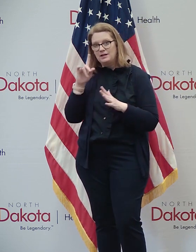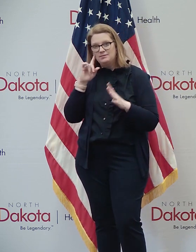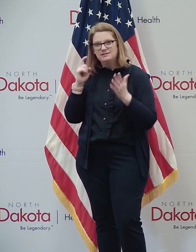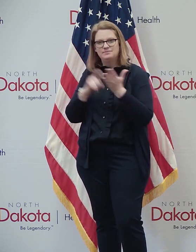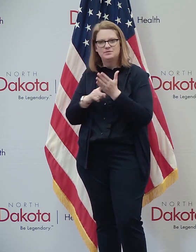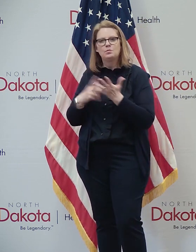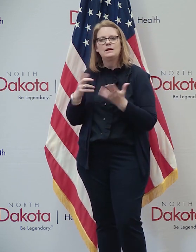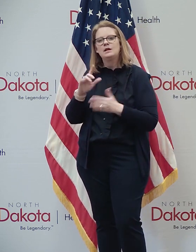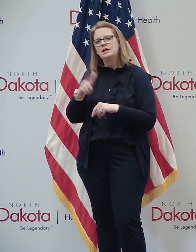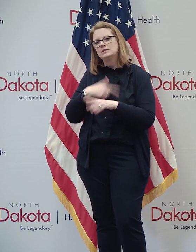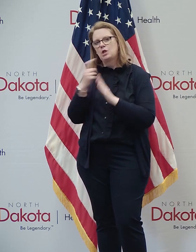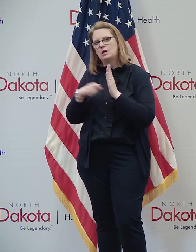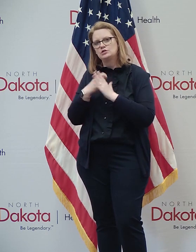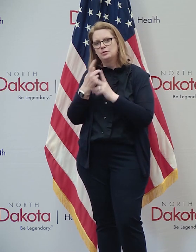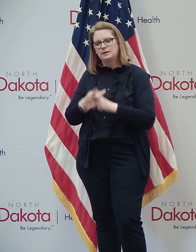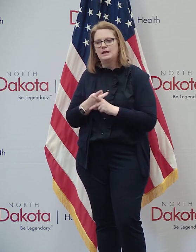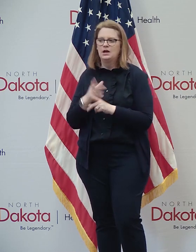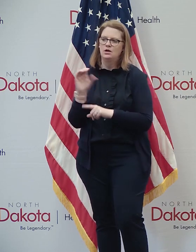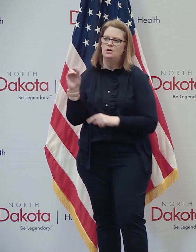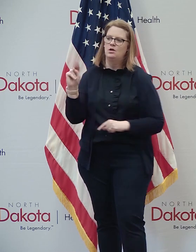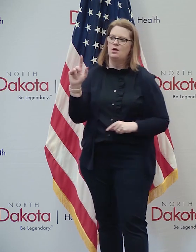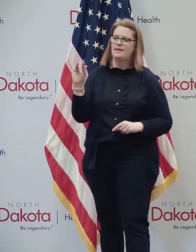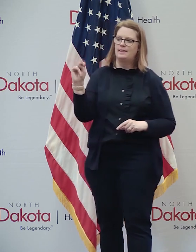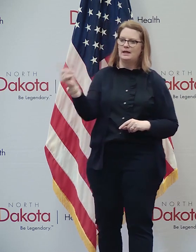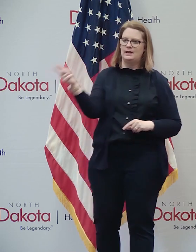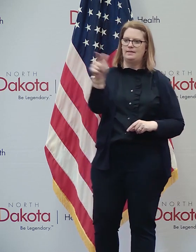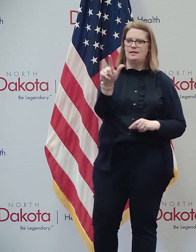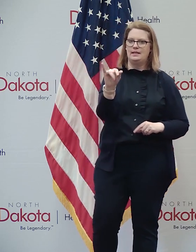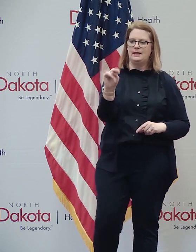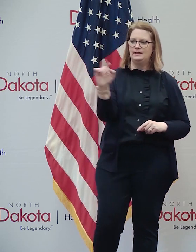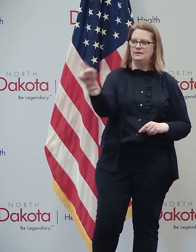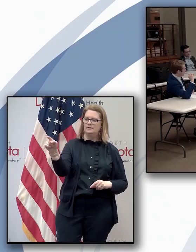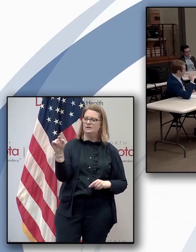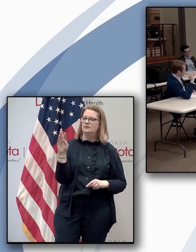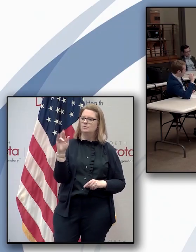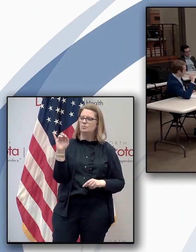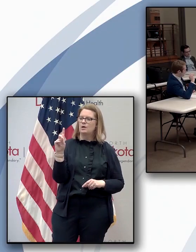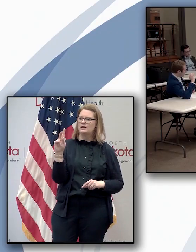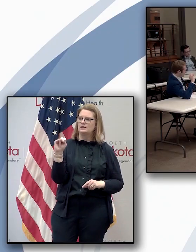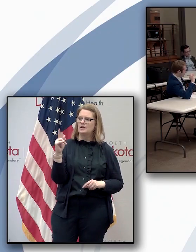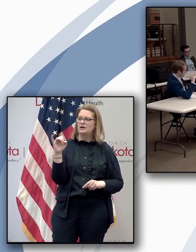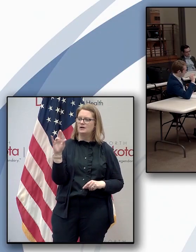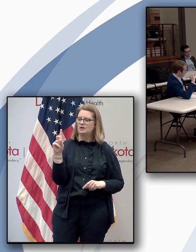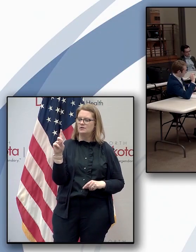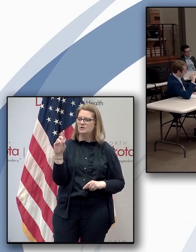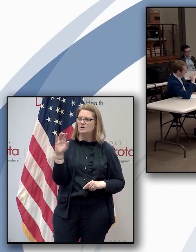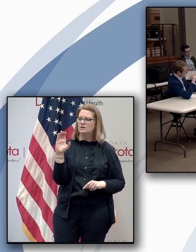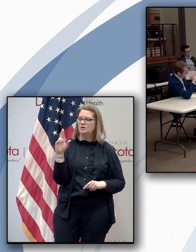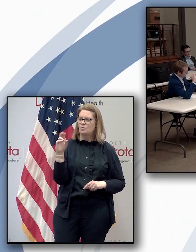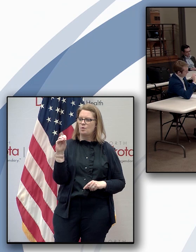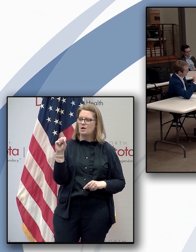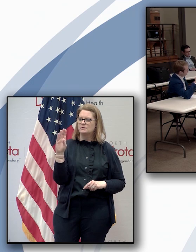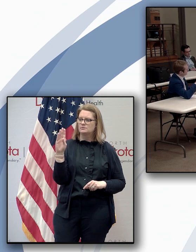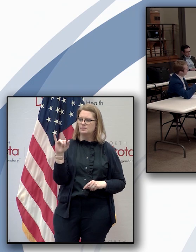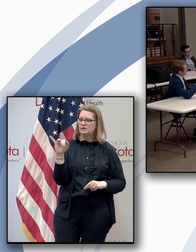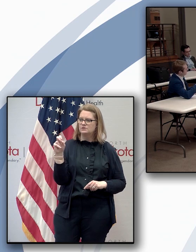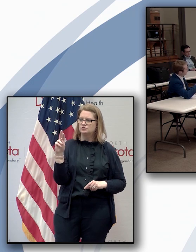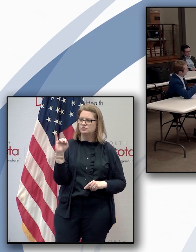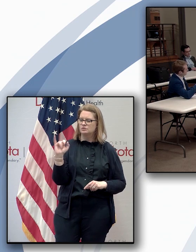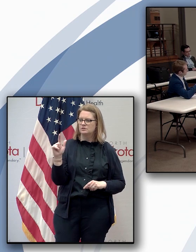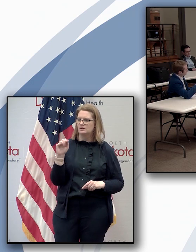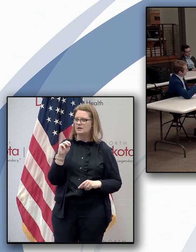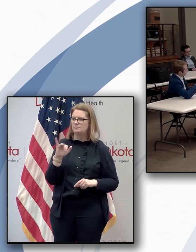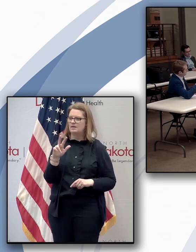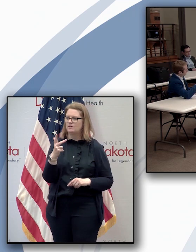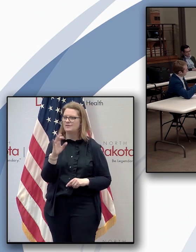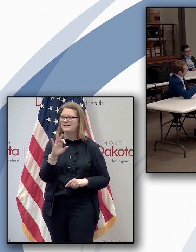great work the contact tracing team is doing, is making sure we can identify these things. But the first place to look in Cass County is in long-term